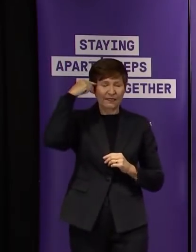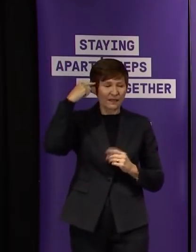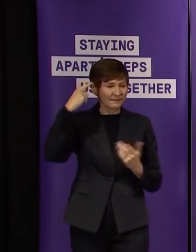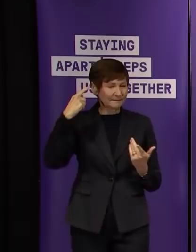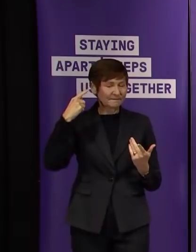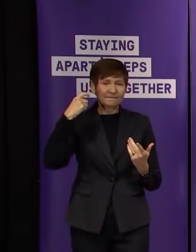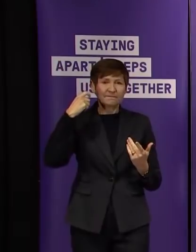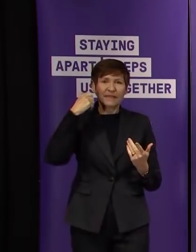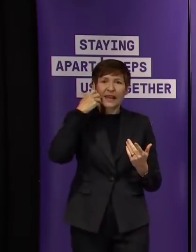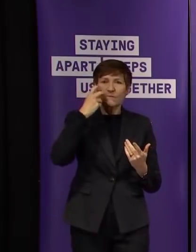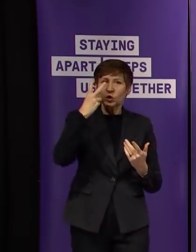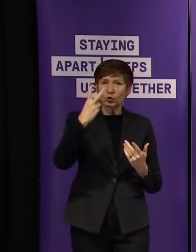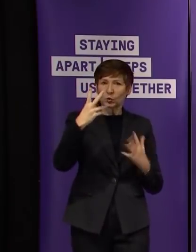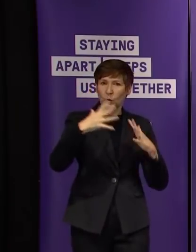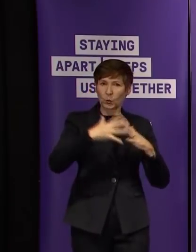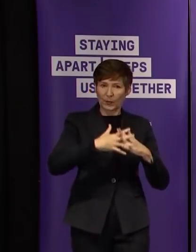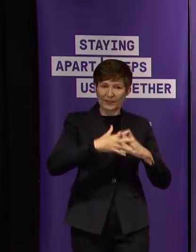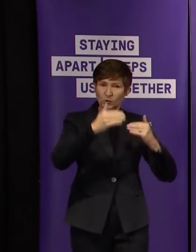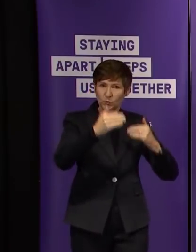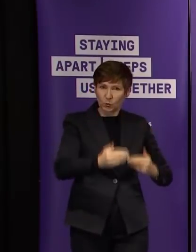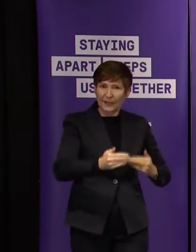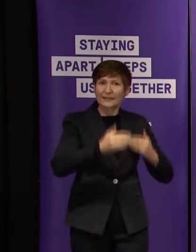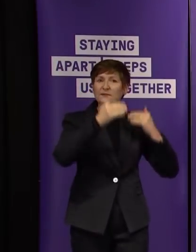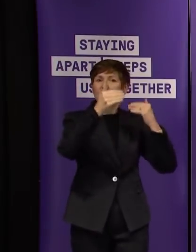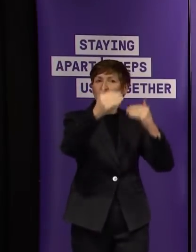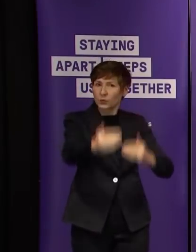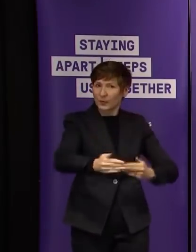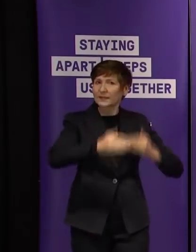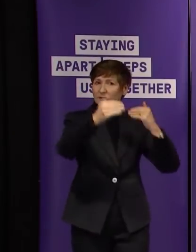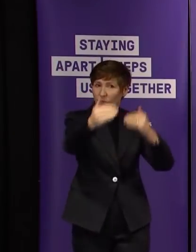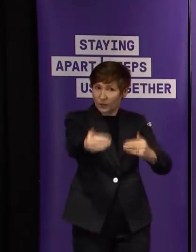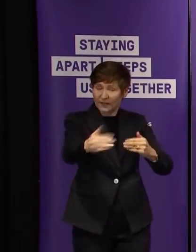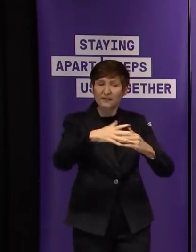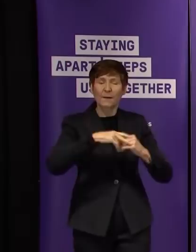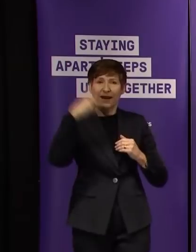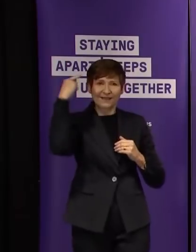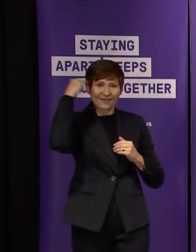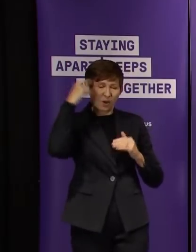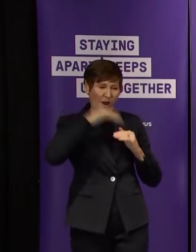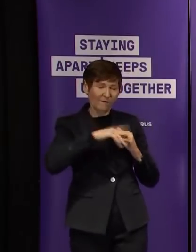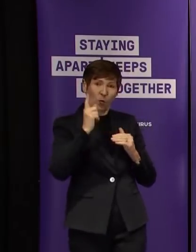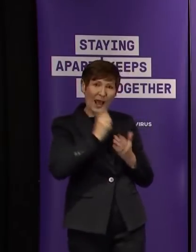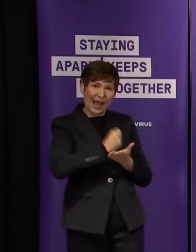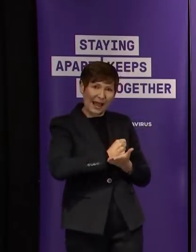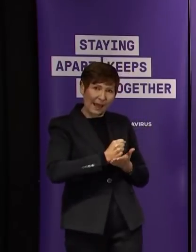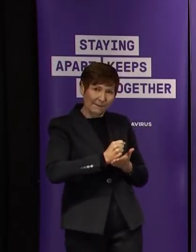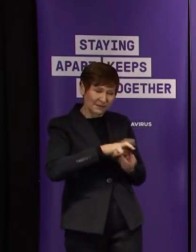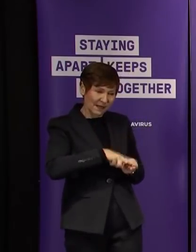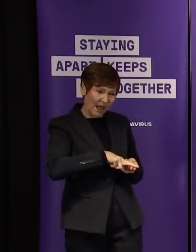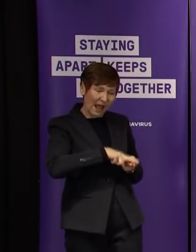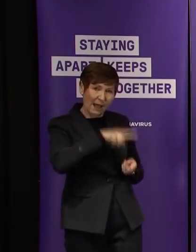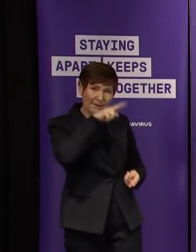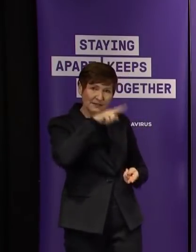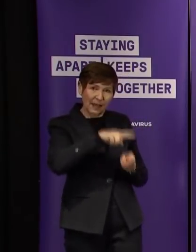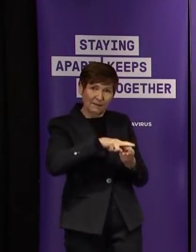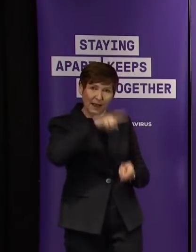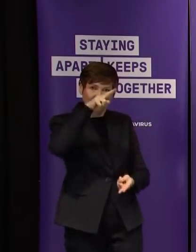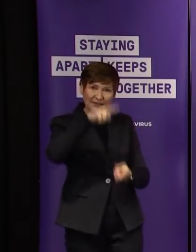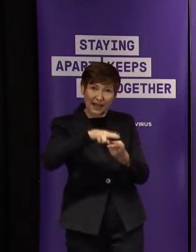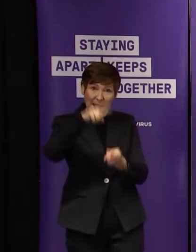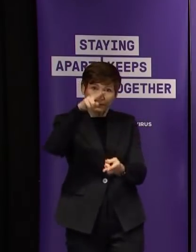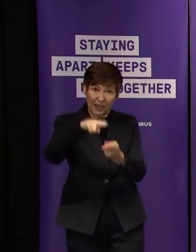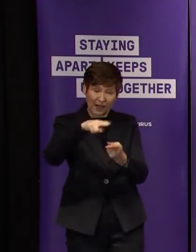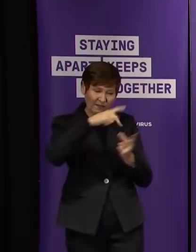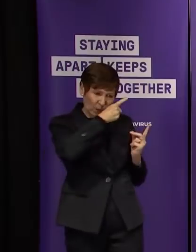then you happen to have one contained outbreak on the 13th day, for instance, that threw your numbers out, we'd always reserve the